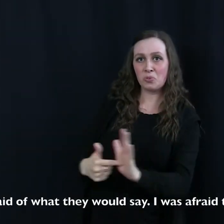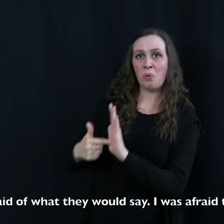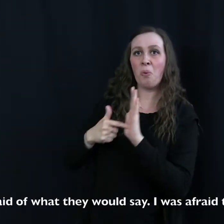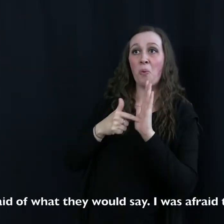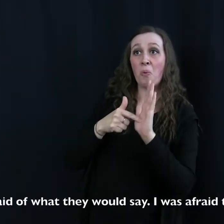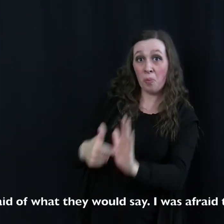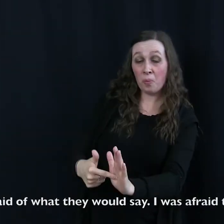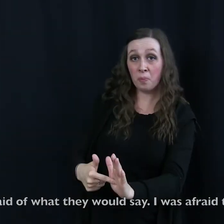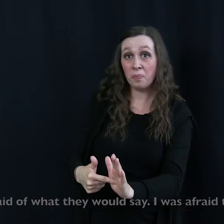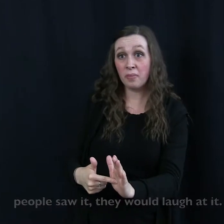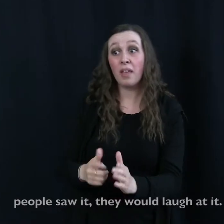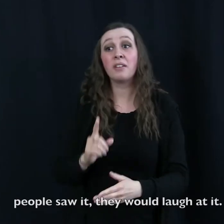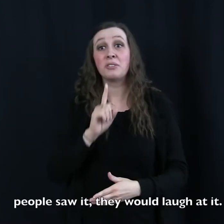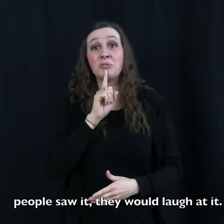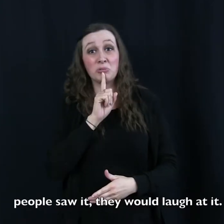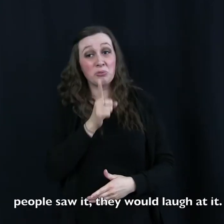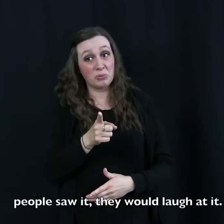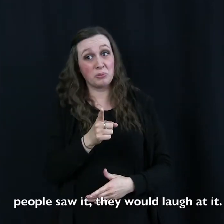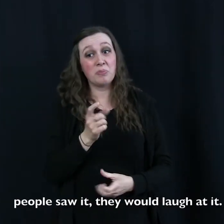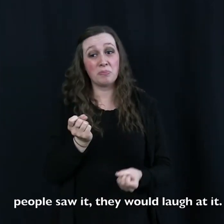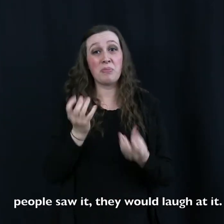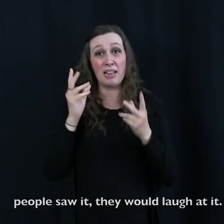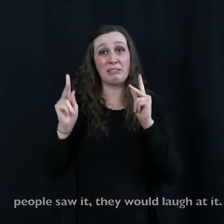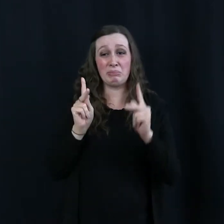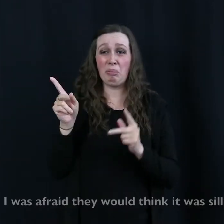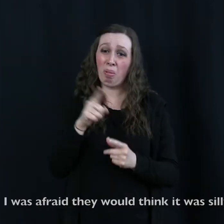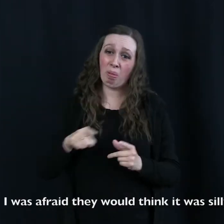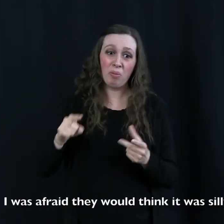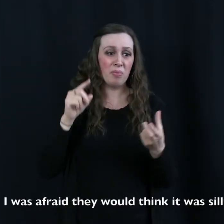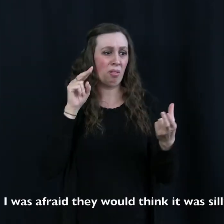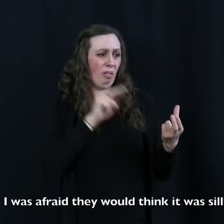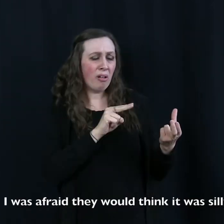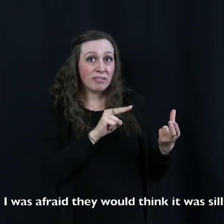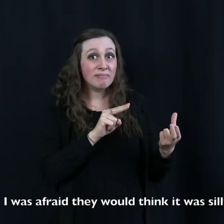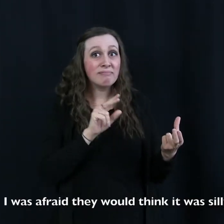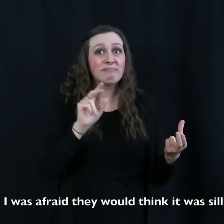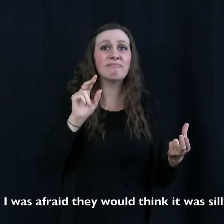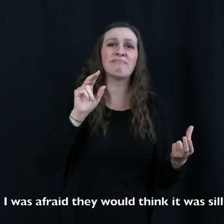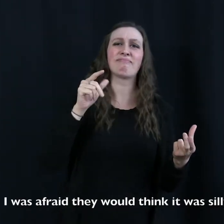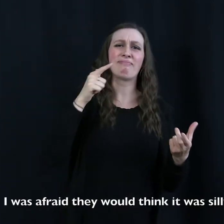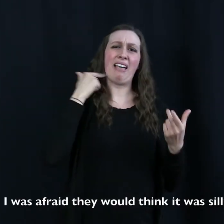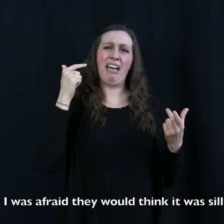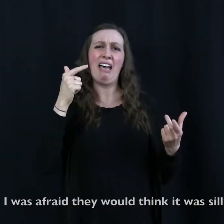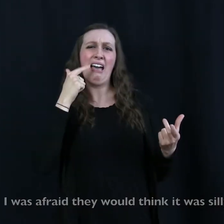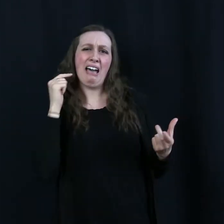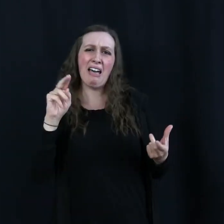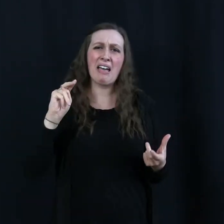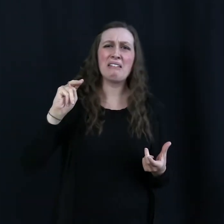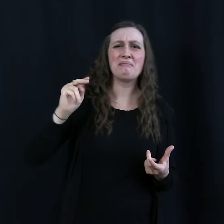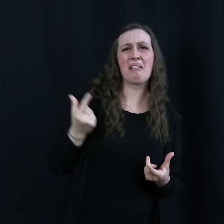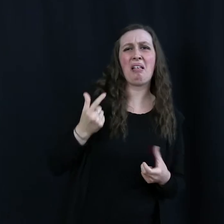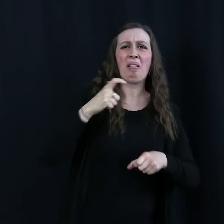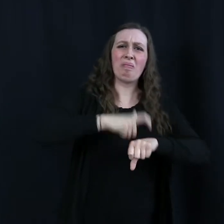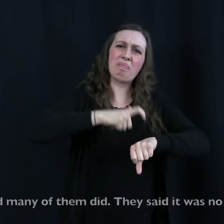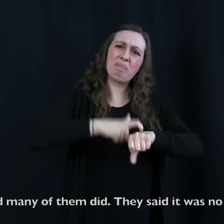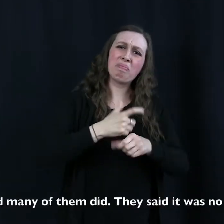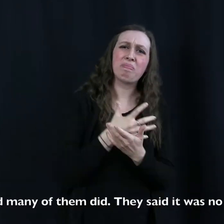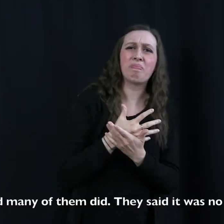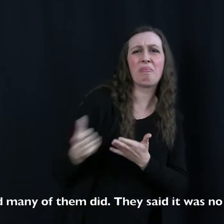I was afraid that if people saw it, they would laugh at it. I was afraid they would think it was silly. And many of